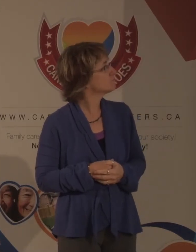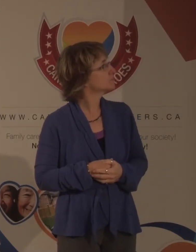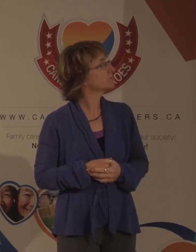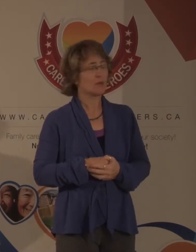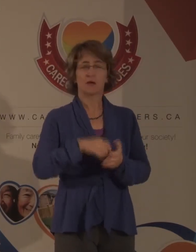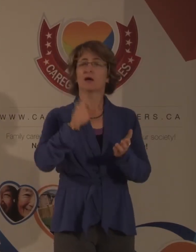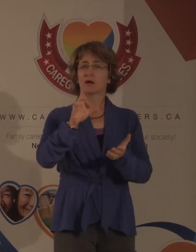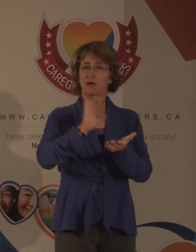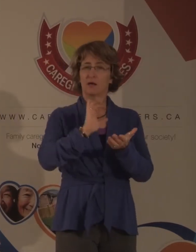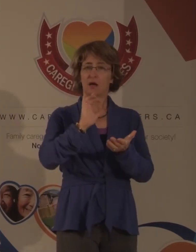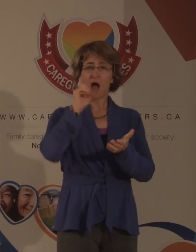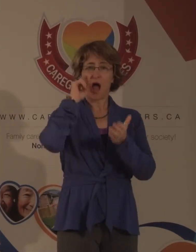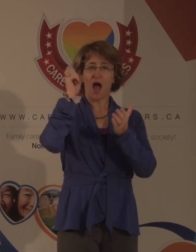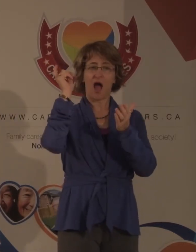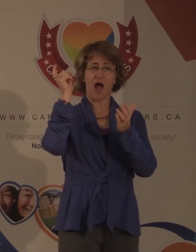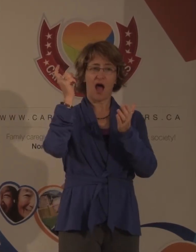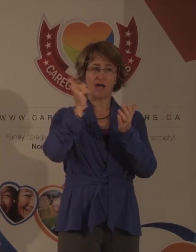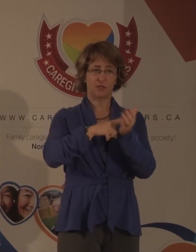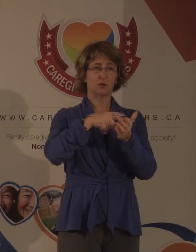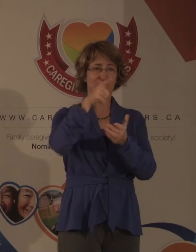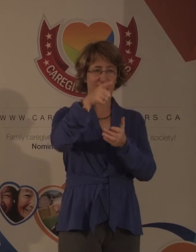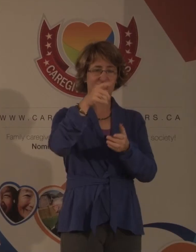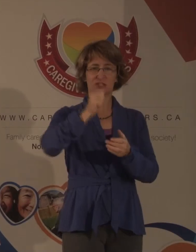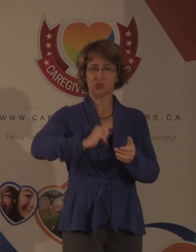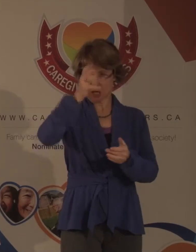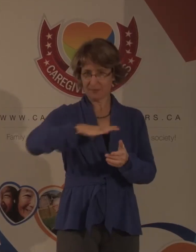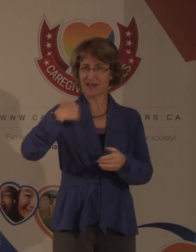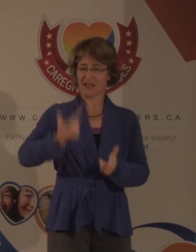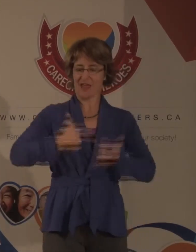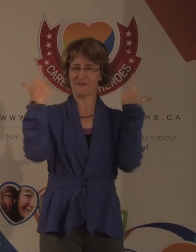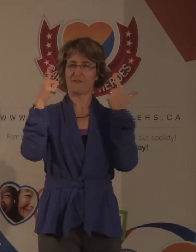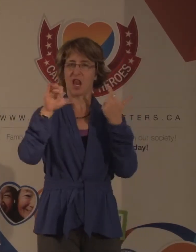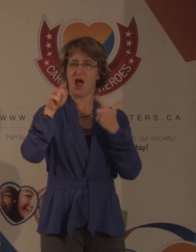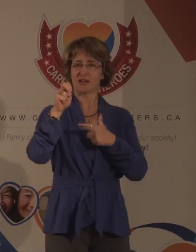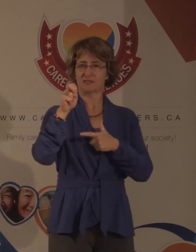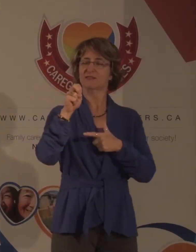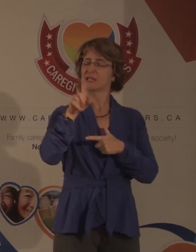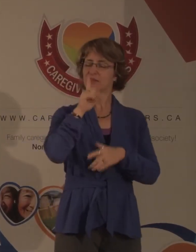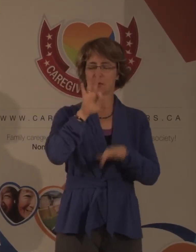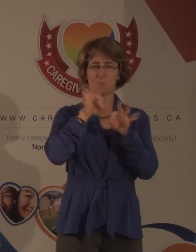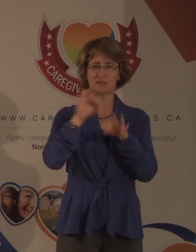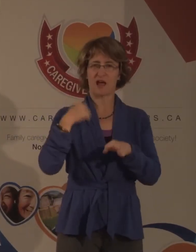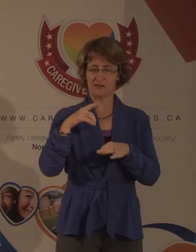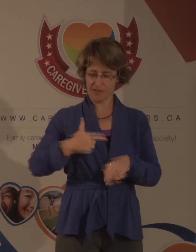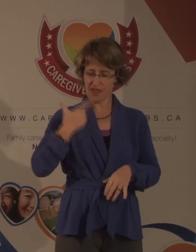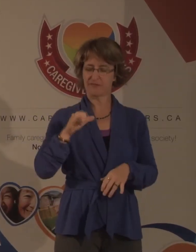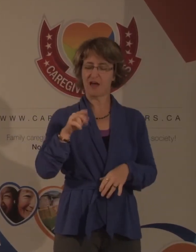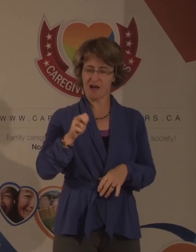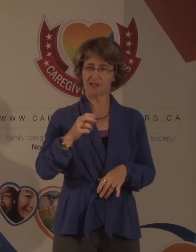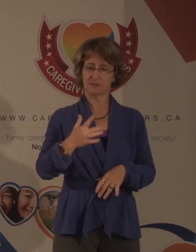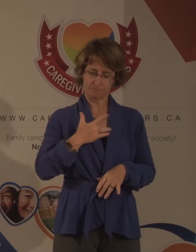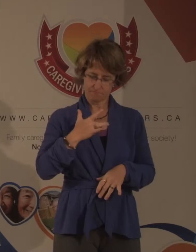Medical alert. I notice that you gentlemen have a lifeline on, so you have to, lifeline's an important thing to have,